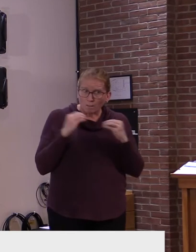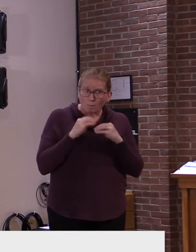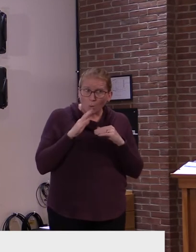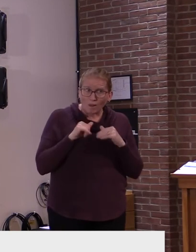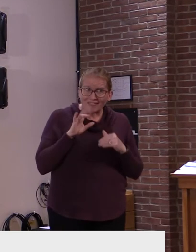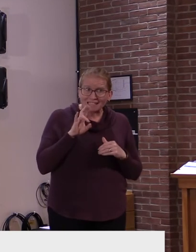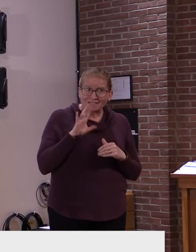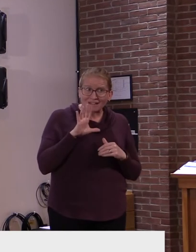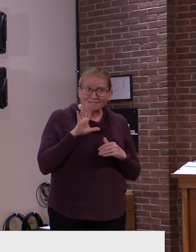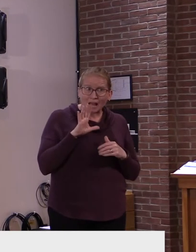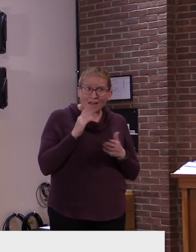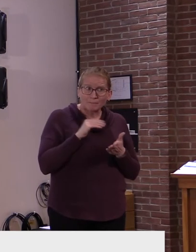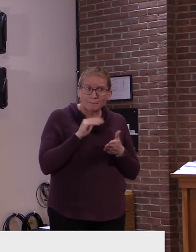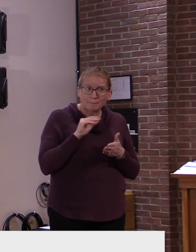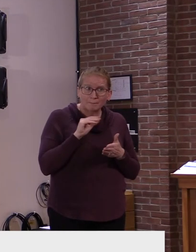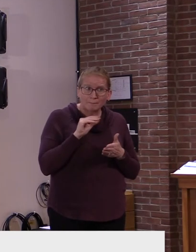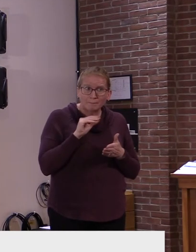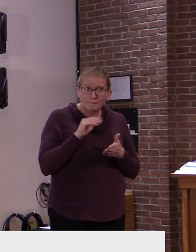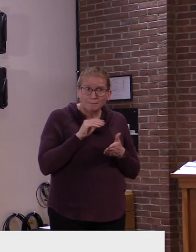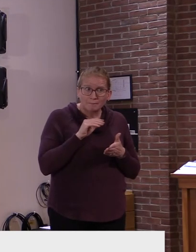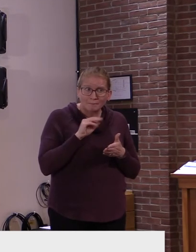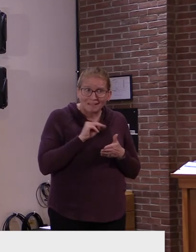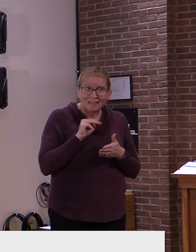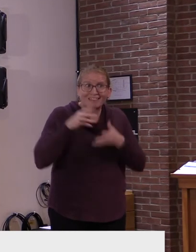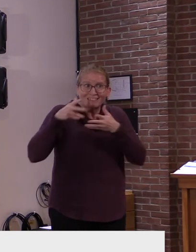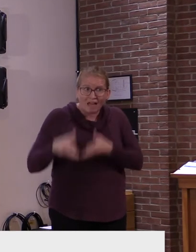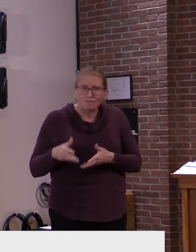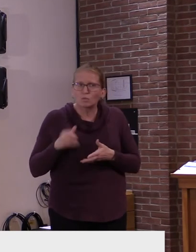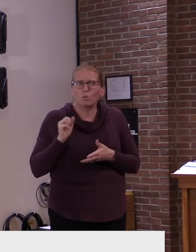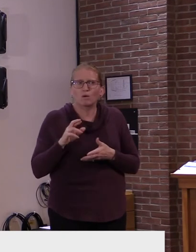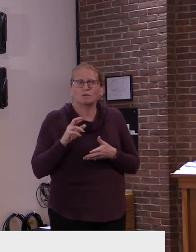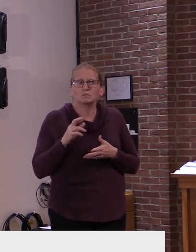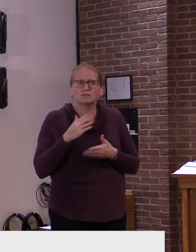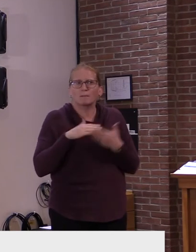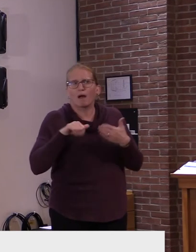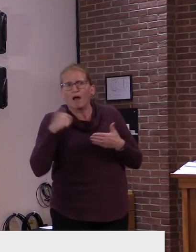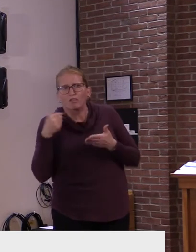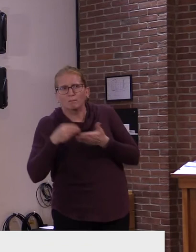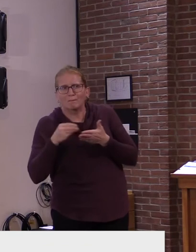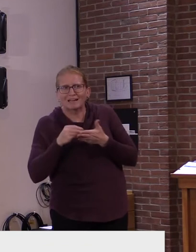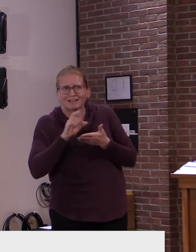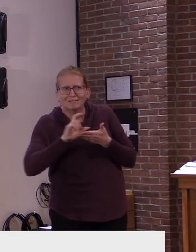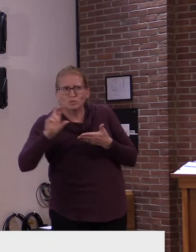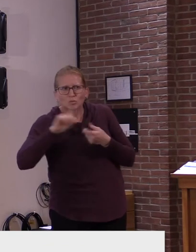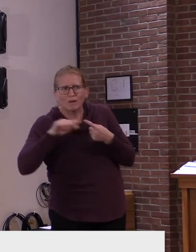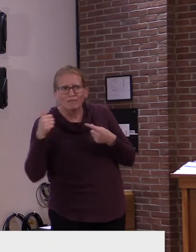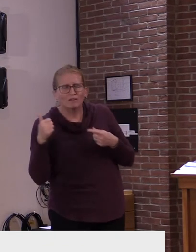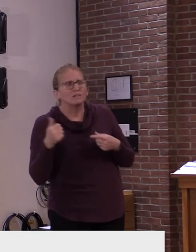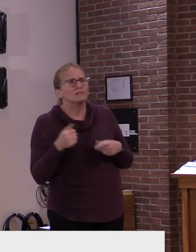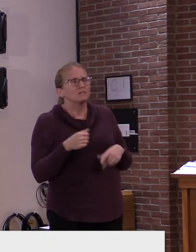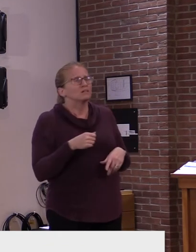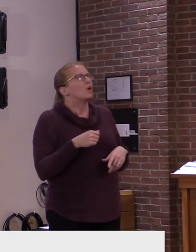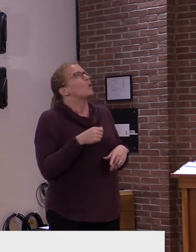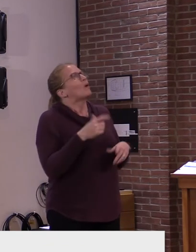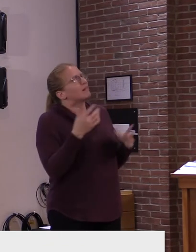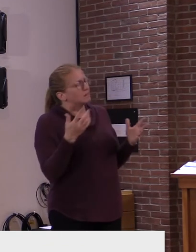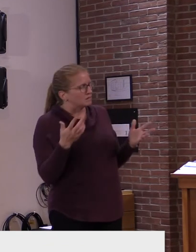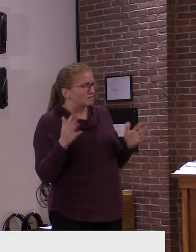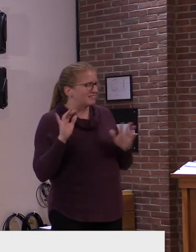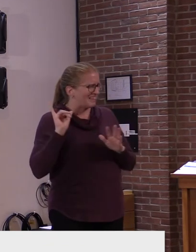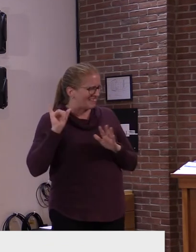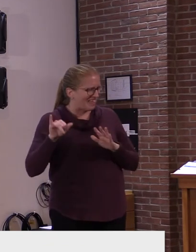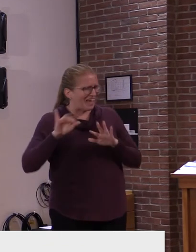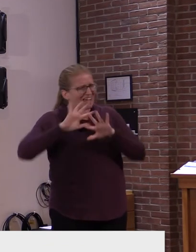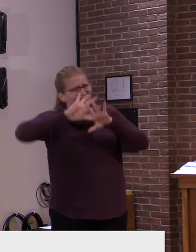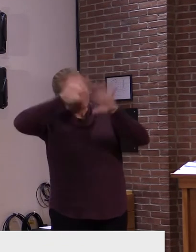million and going somewhere else or is that that's pretty much what it is the whole package was uh yeah the whole package was